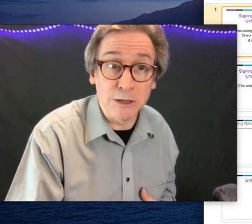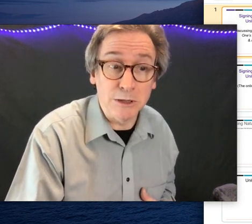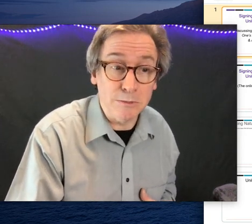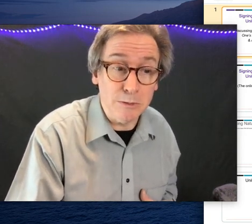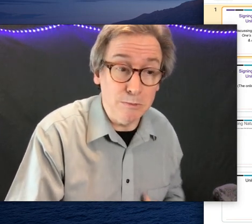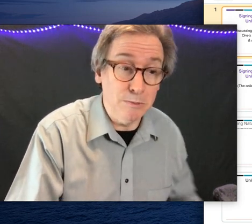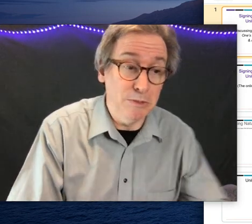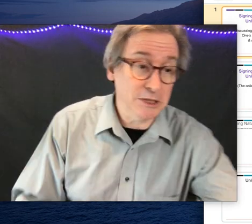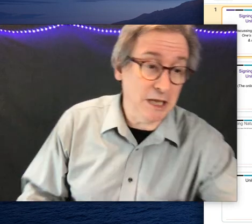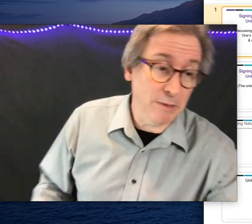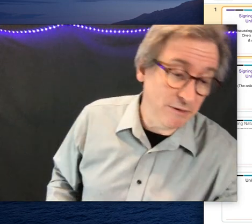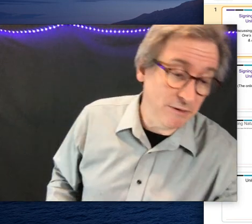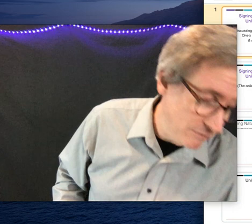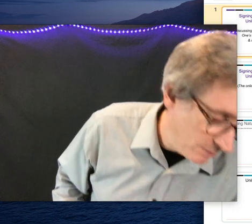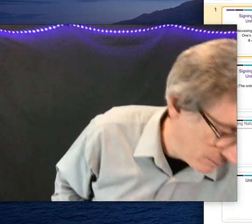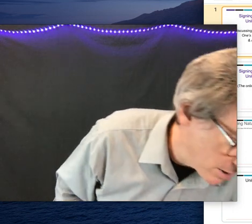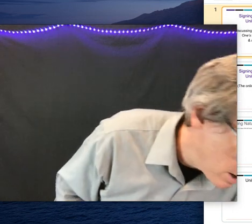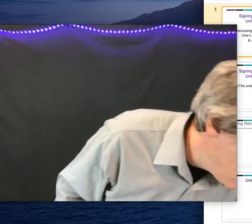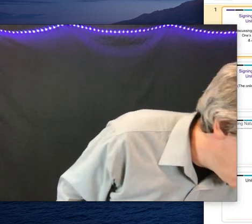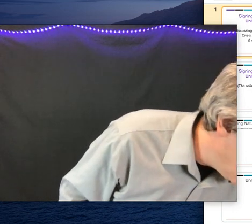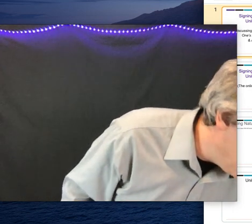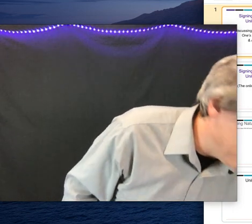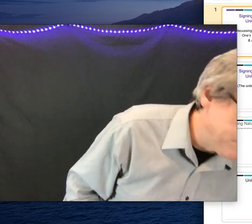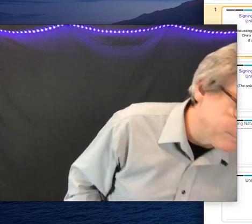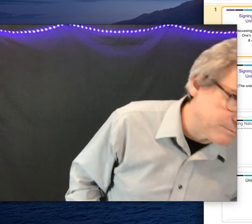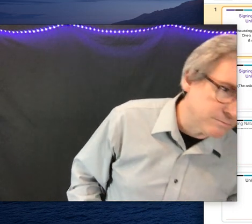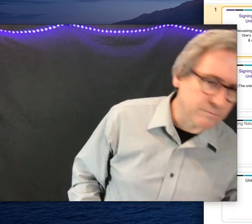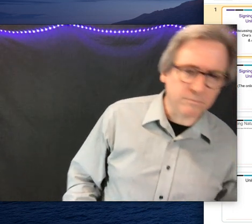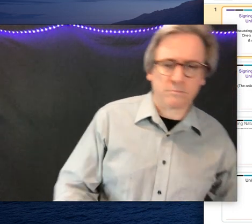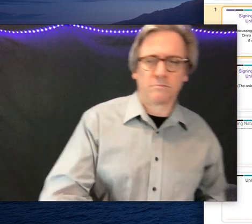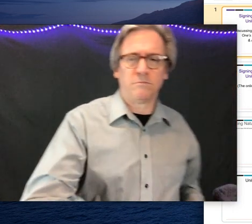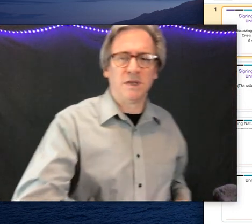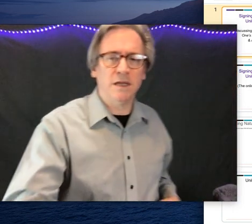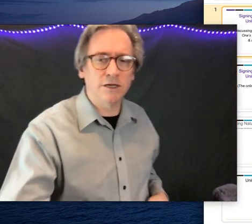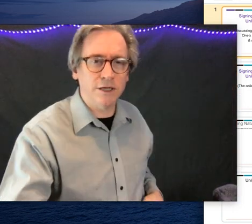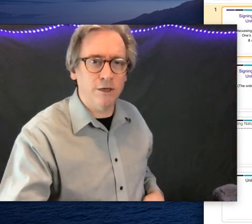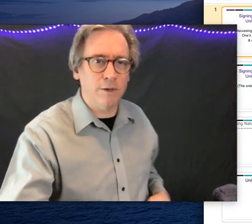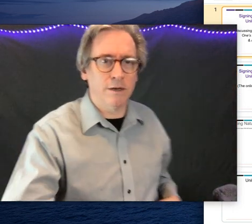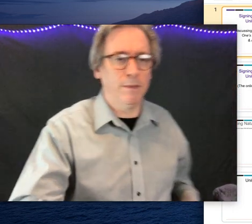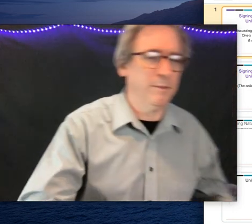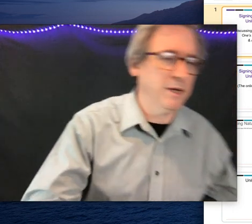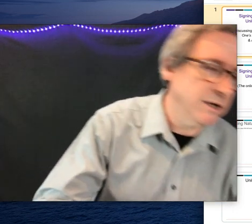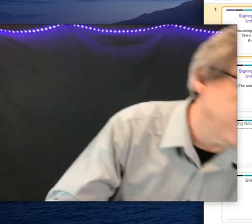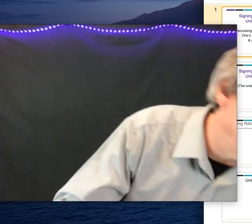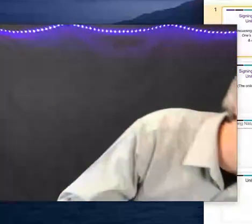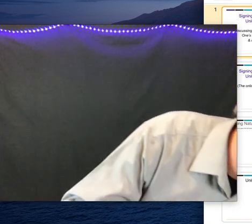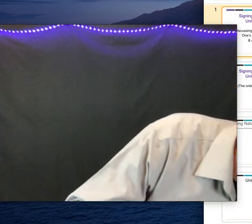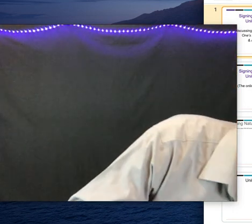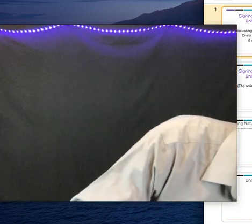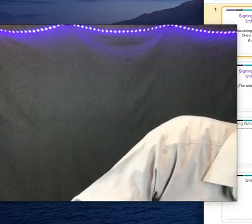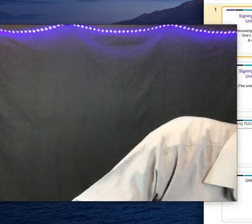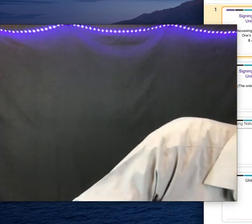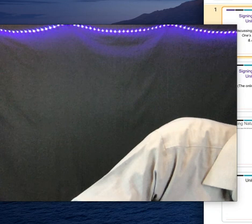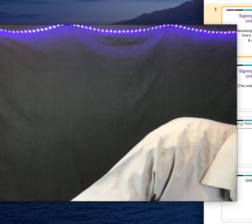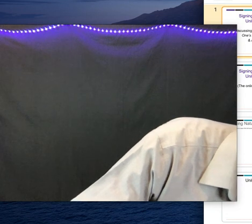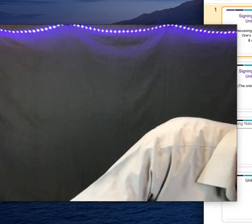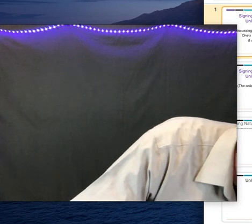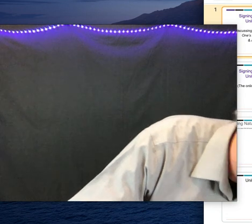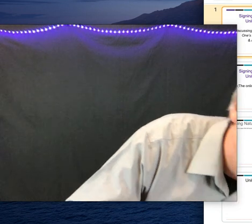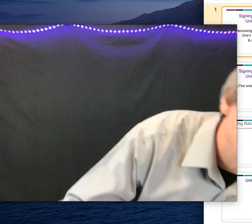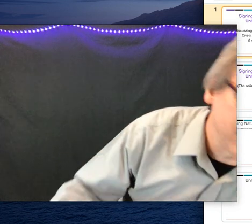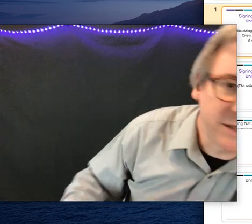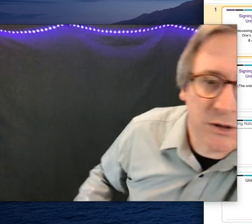music, but that might be frowned upon. Um, Actually, you know what? Maybe if I